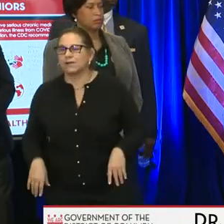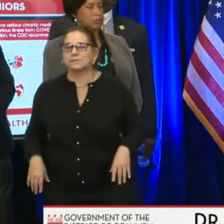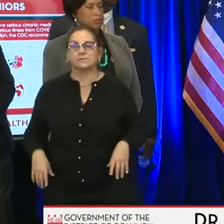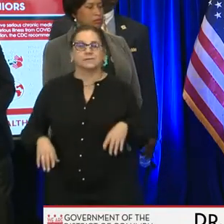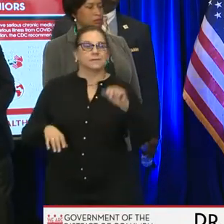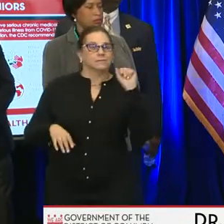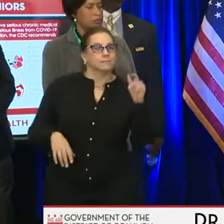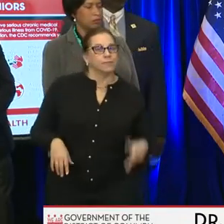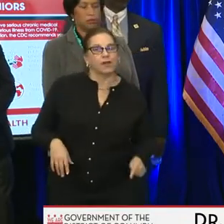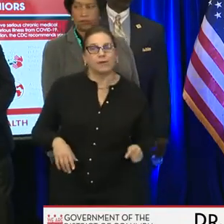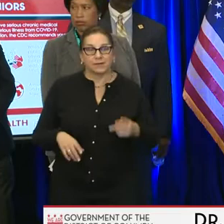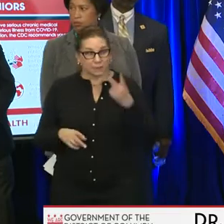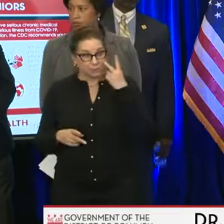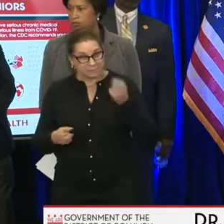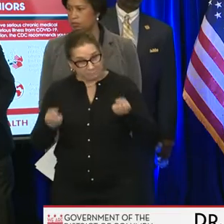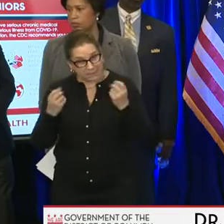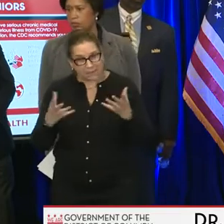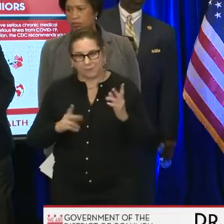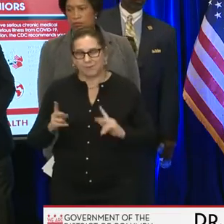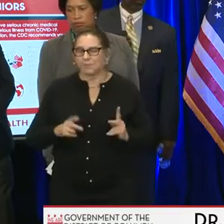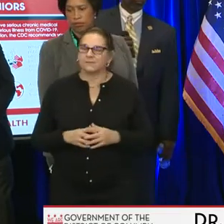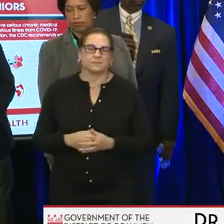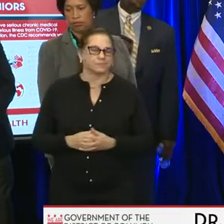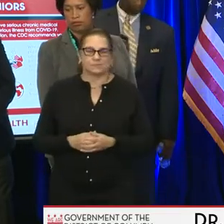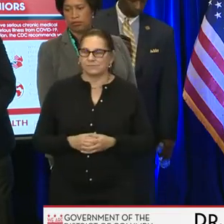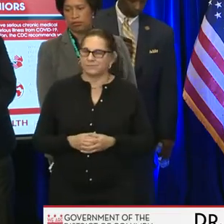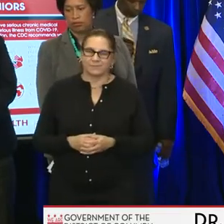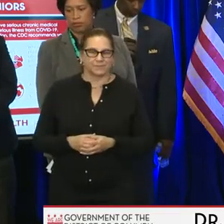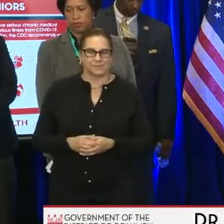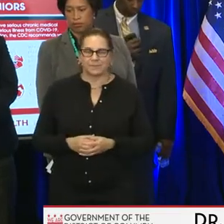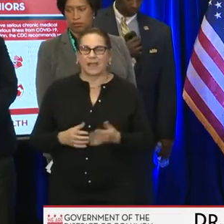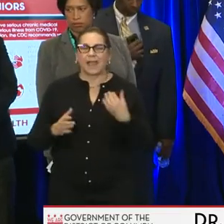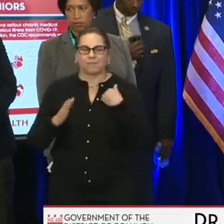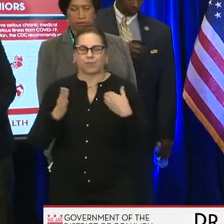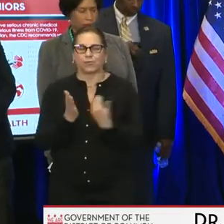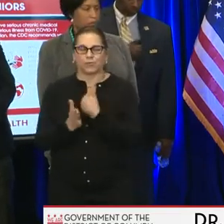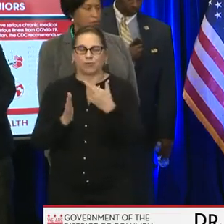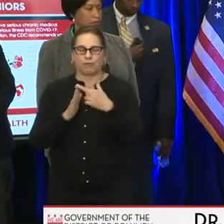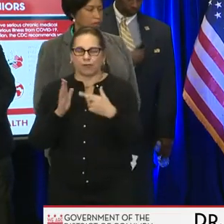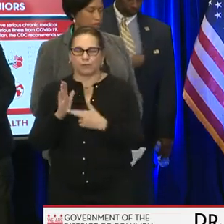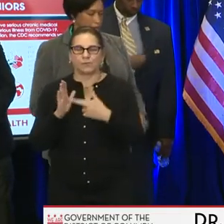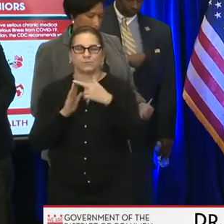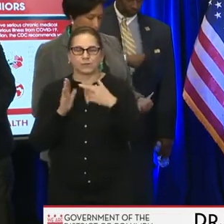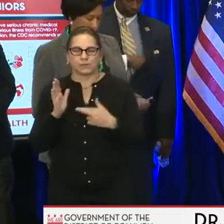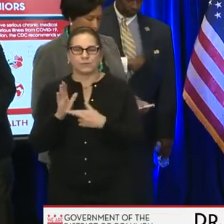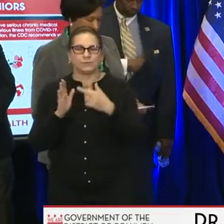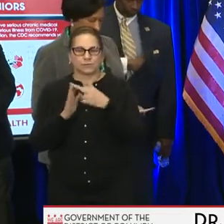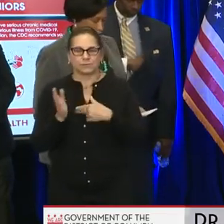have these regulations published in the D.C. Register for further review.